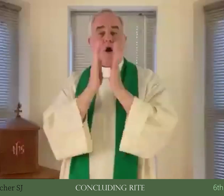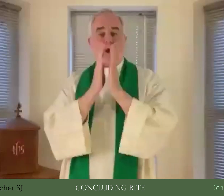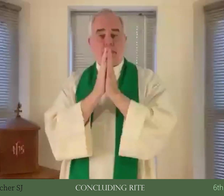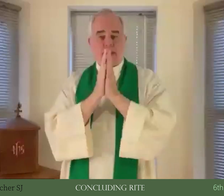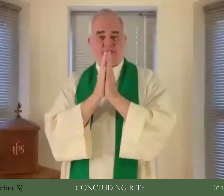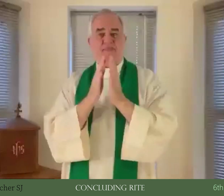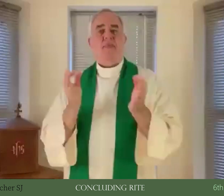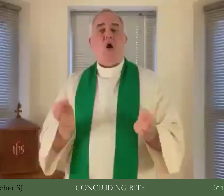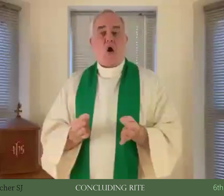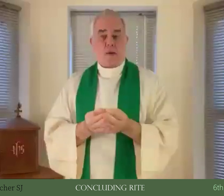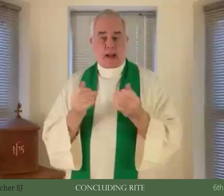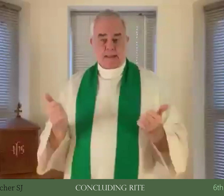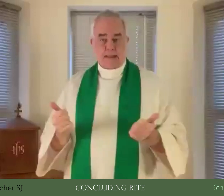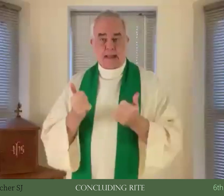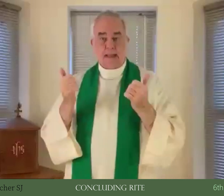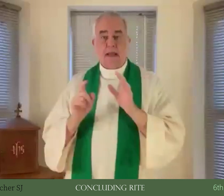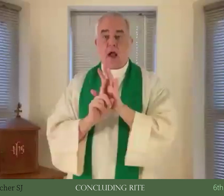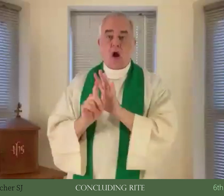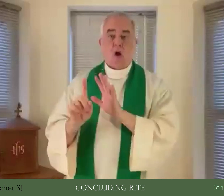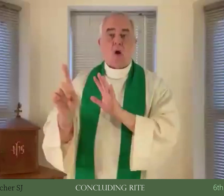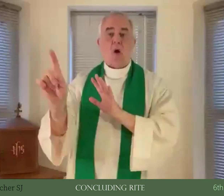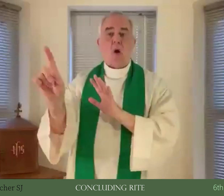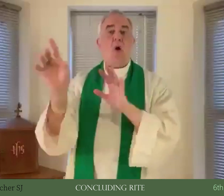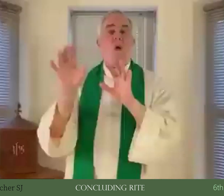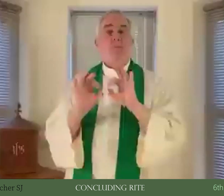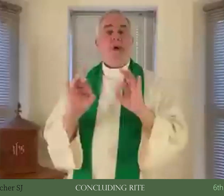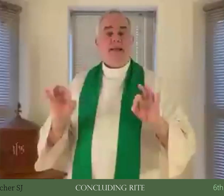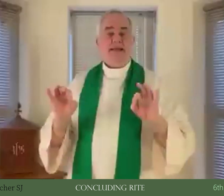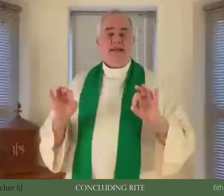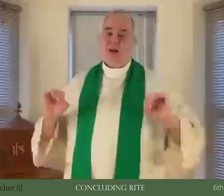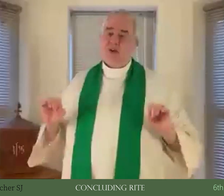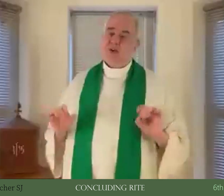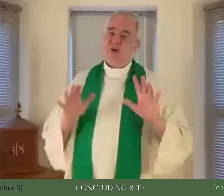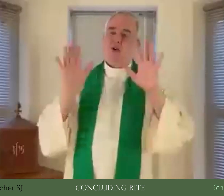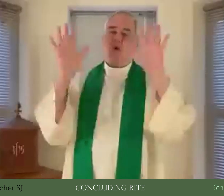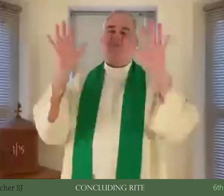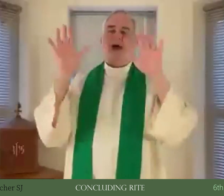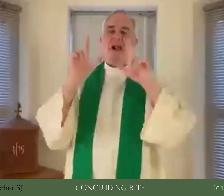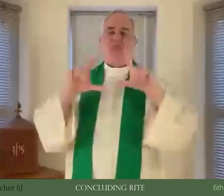Amen. Almighty thank you. Go in peace to glorify the